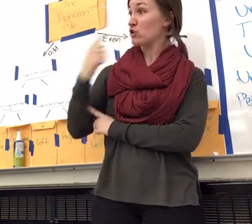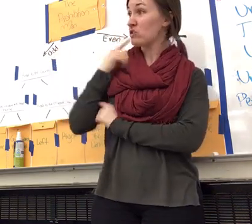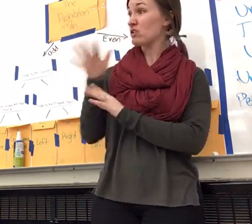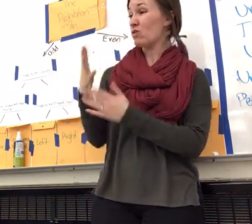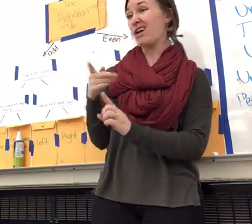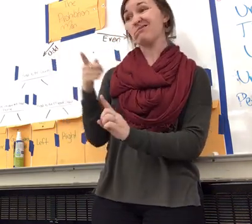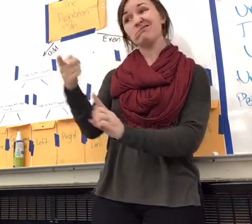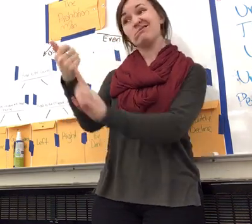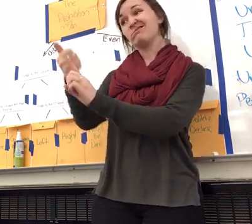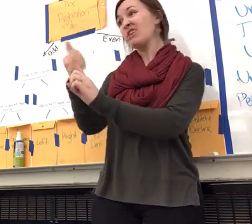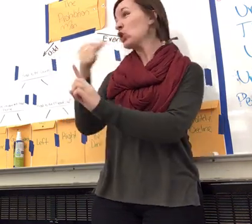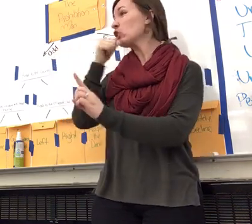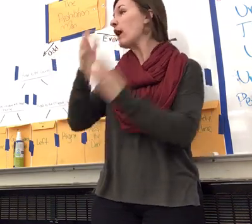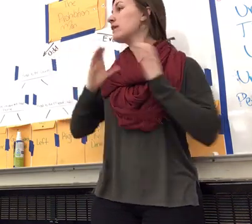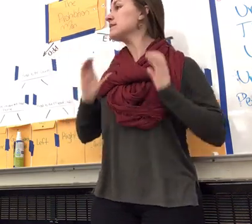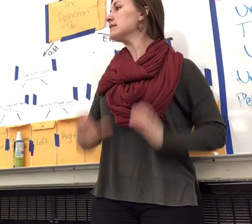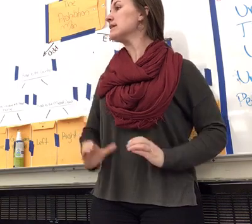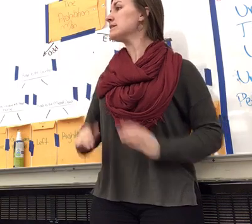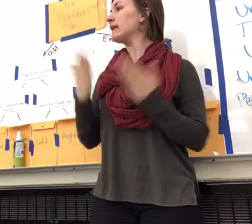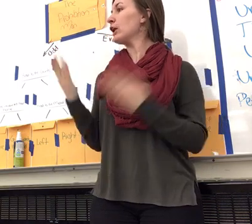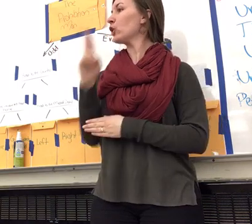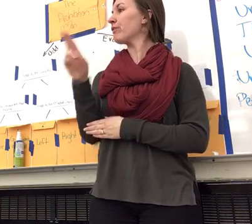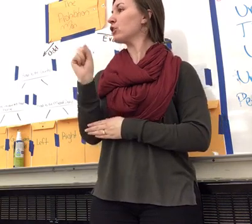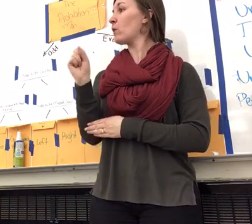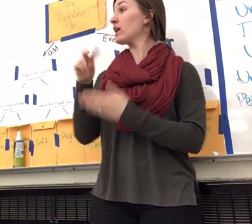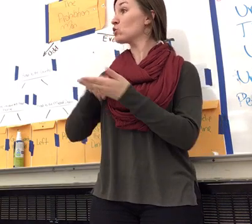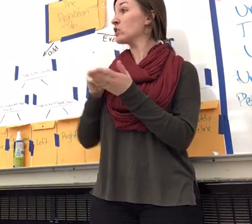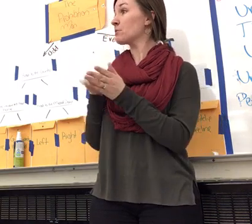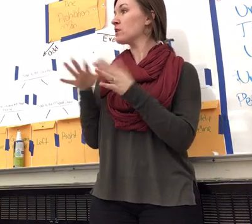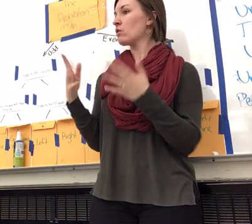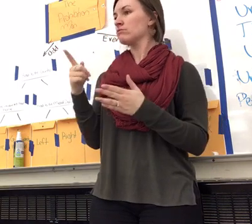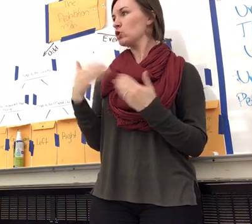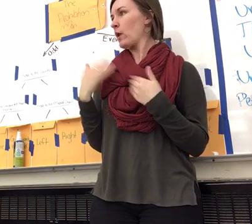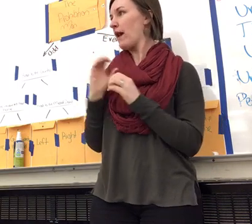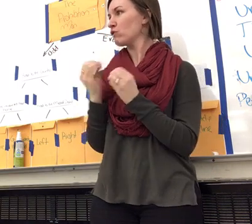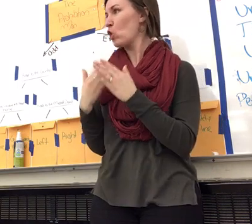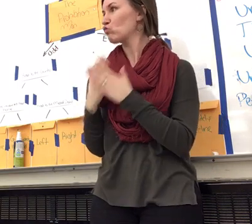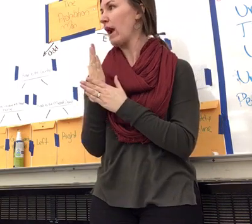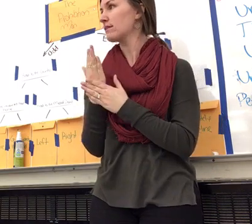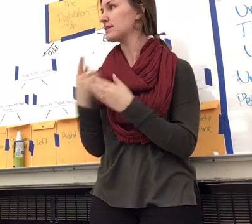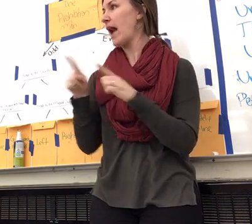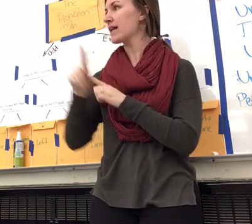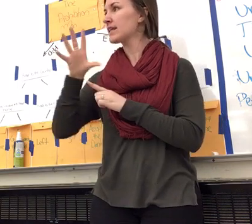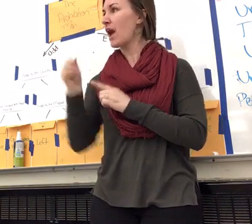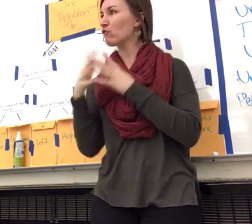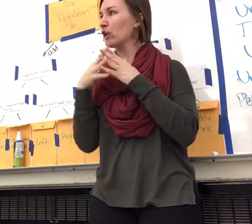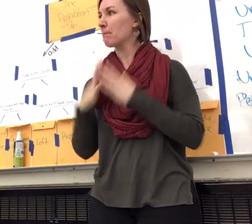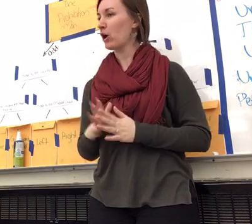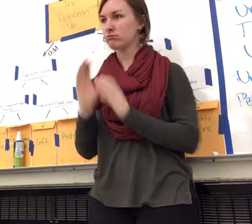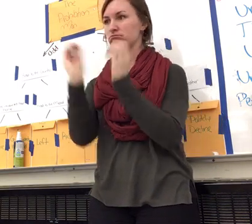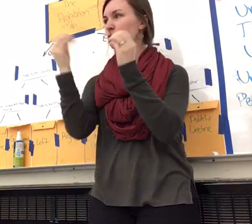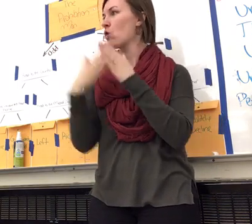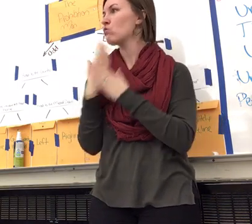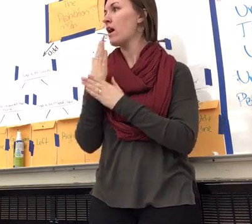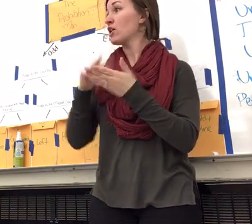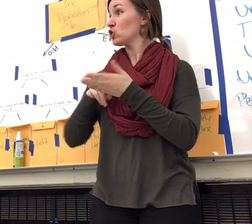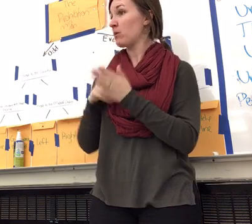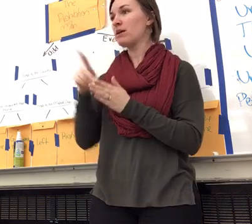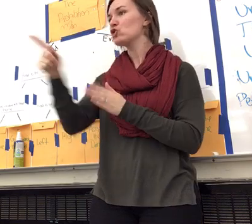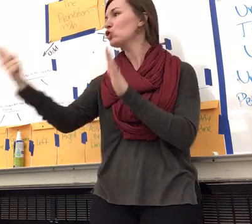a citizen of the United States, he has no rights as an African American, therefore he has no rights to sue. So as a black man,